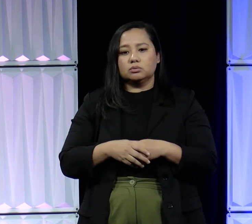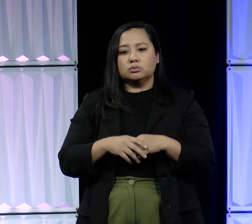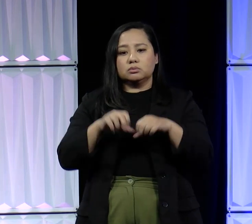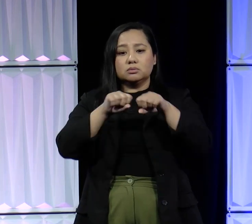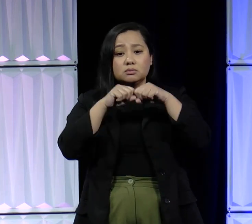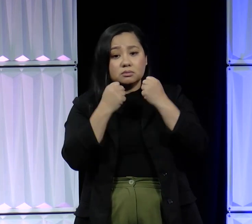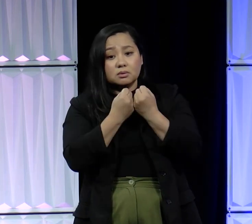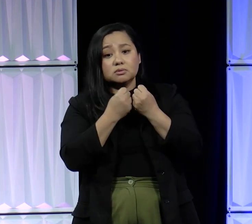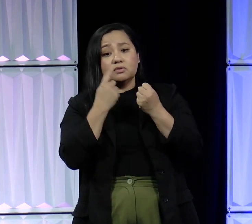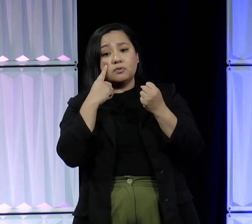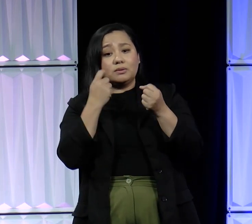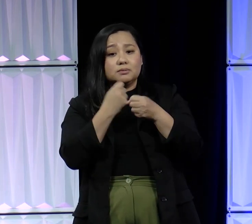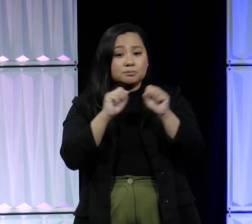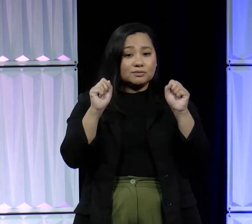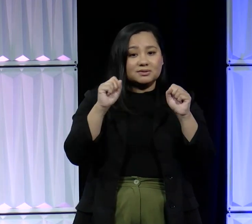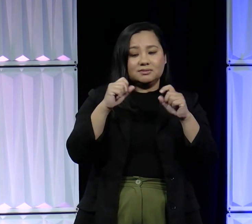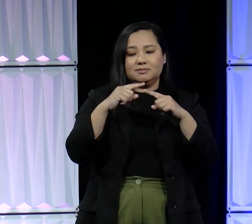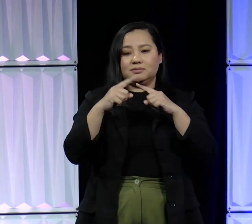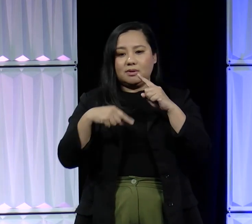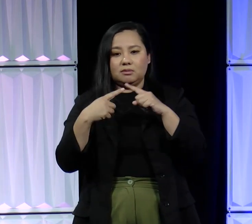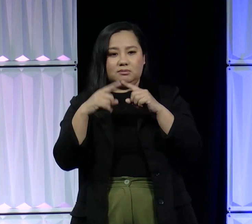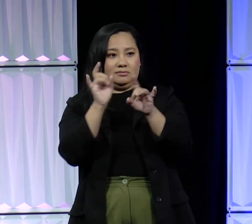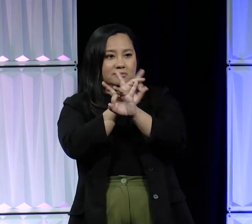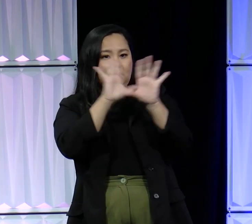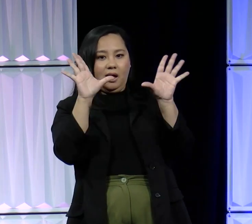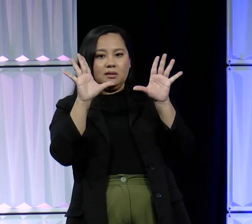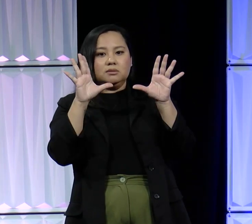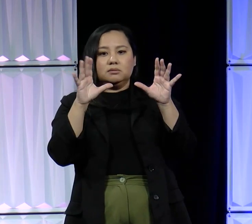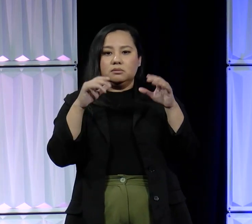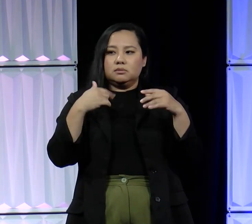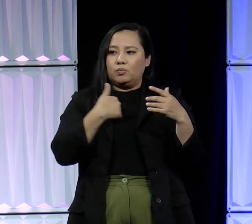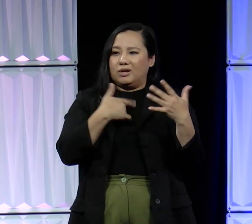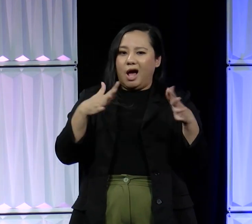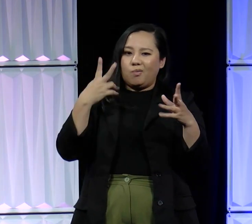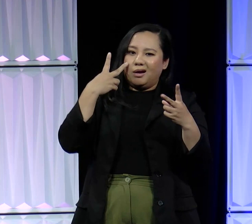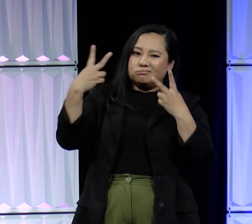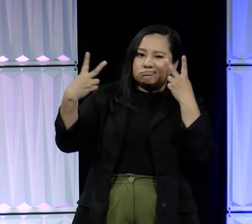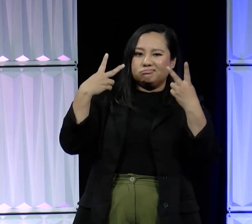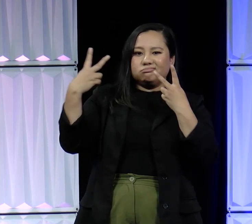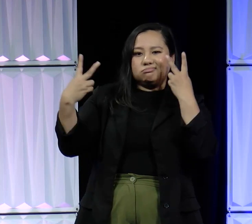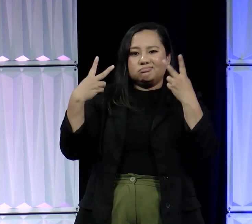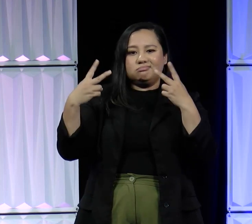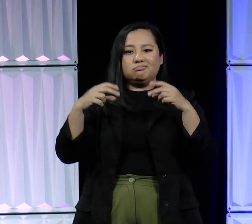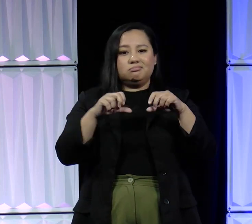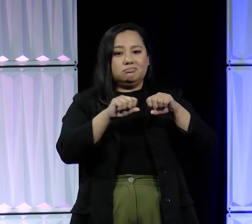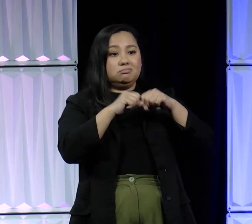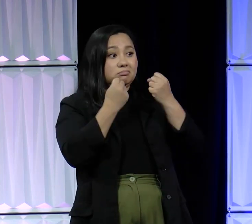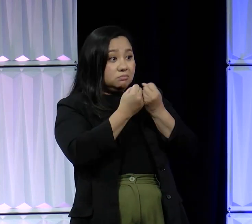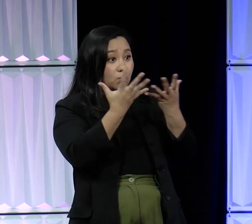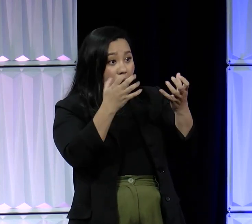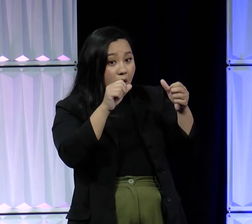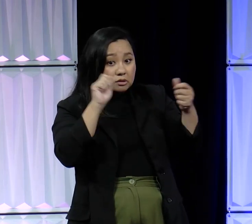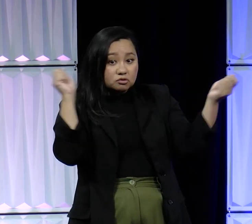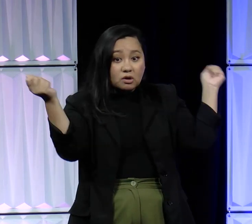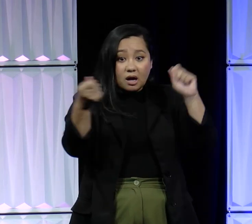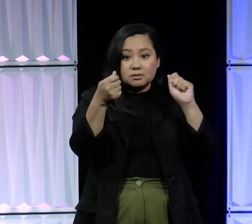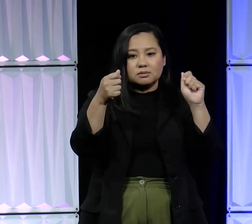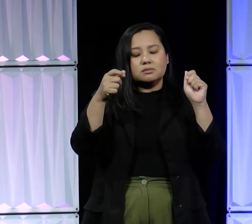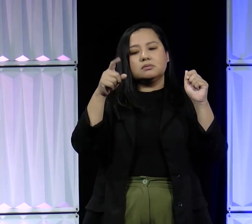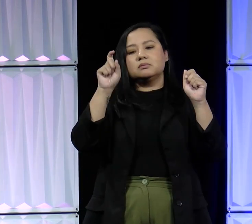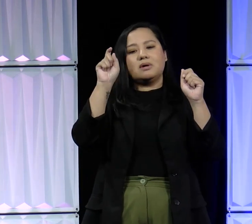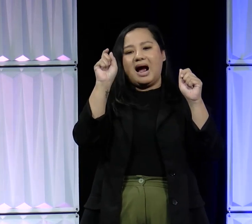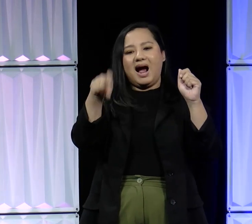cycles of violence that we see today. To transform our society, we must be able to imagine the future that we want.